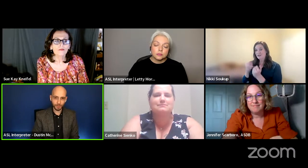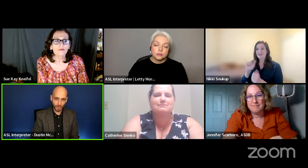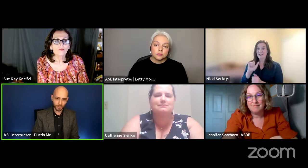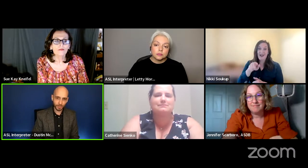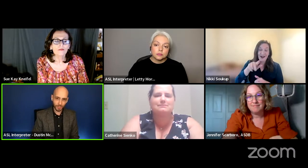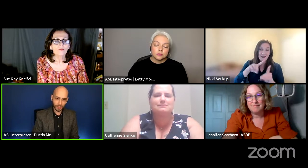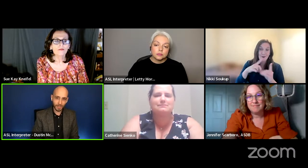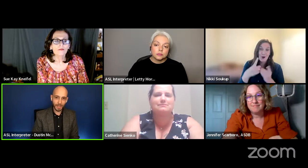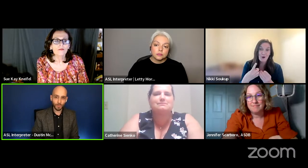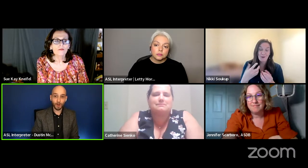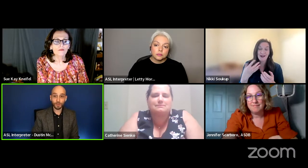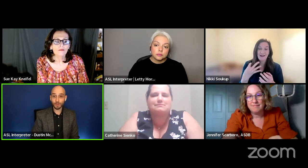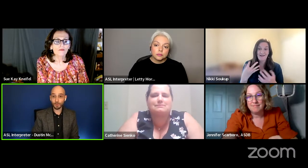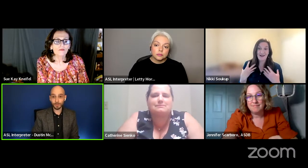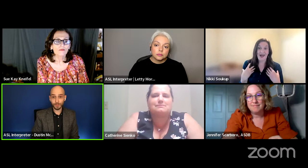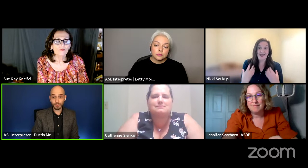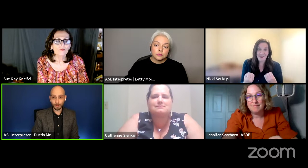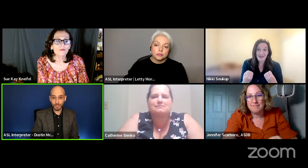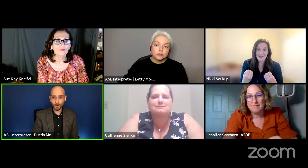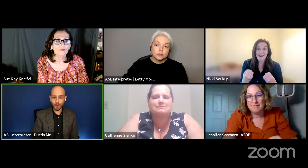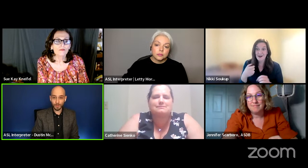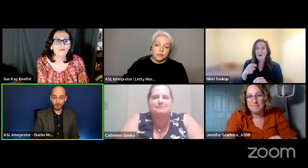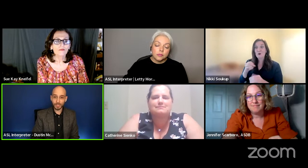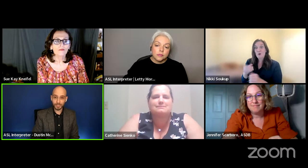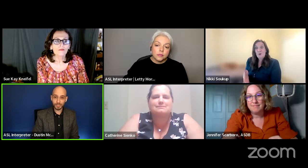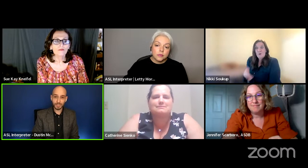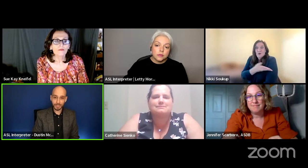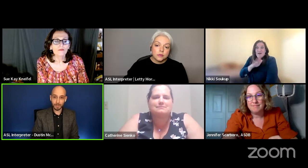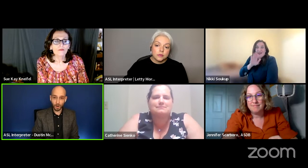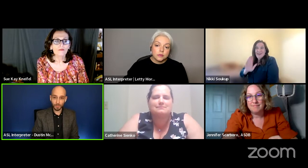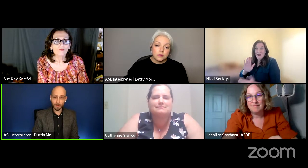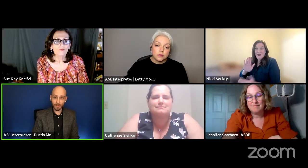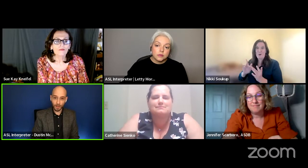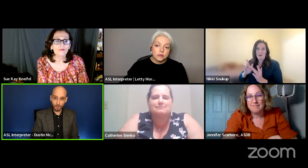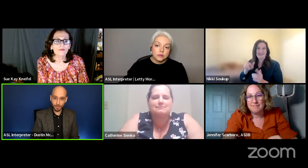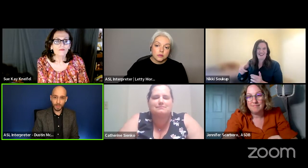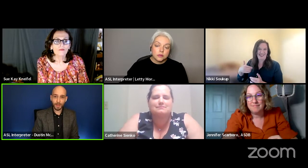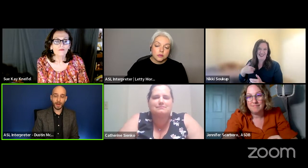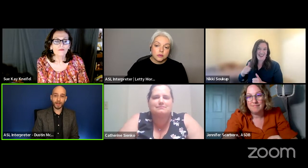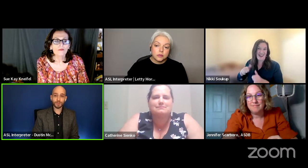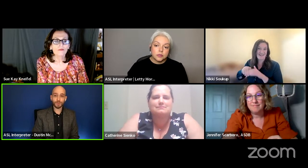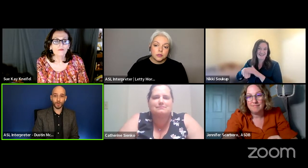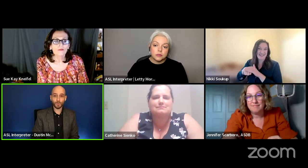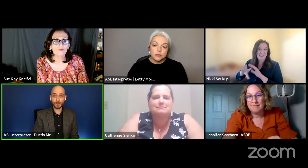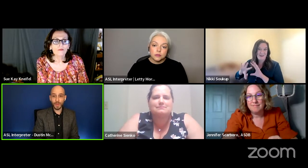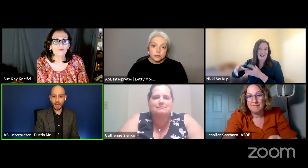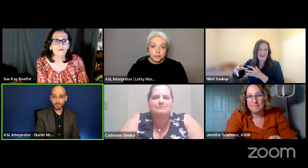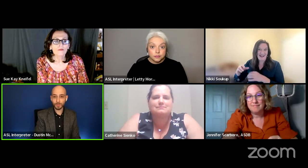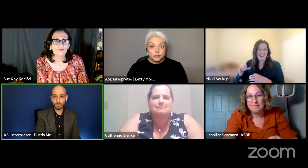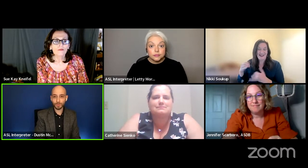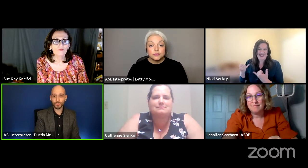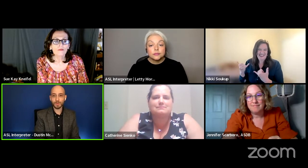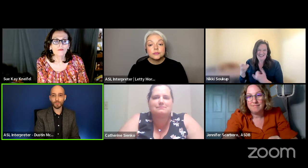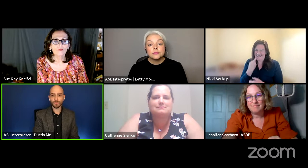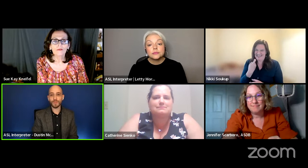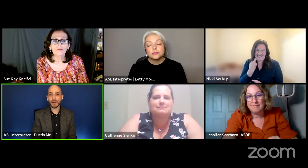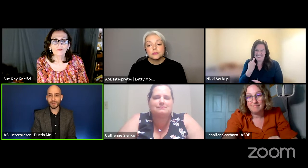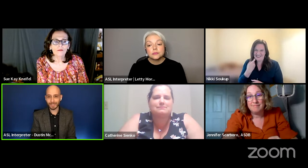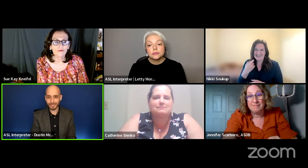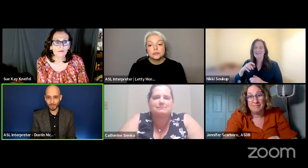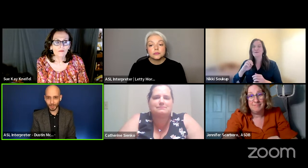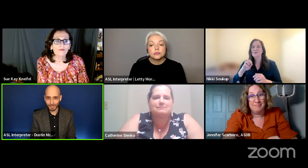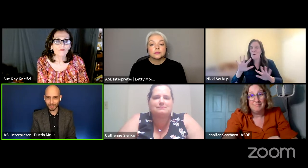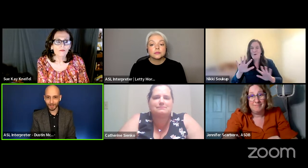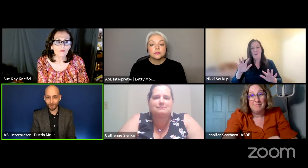would like to transition. We're also consulting with other agencies like the Department of Health to work with them to improve